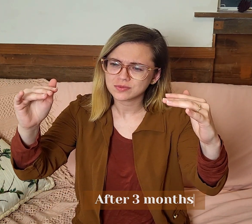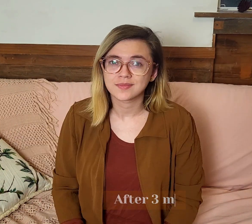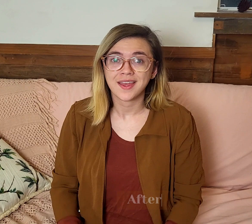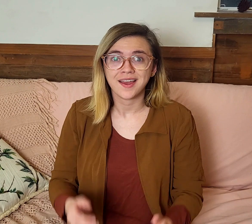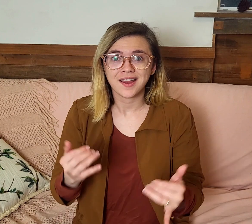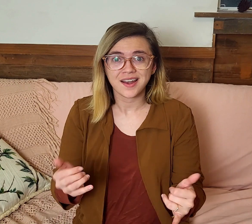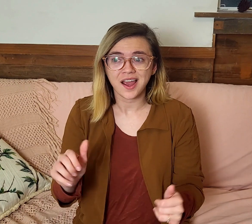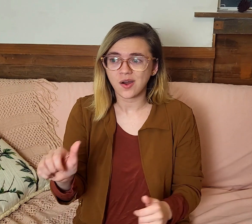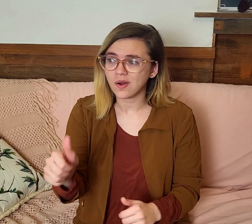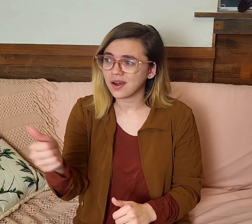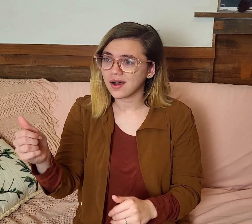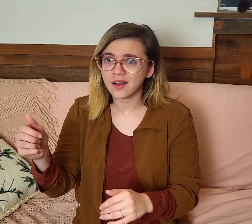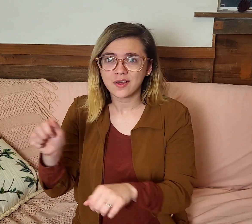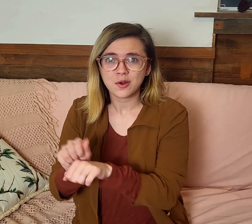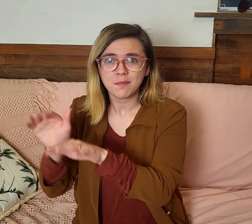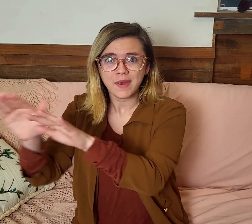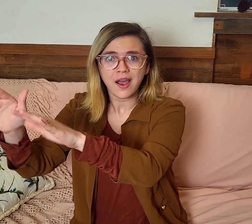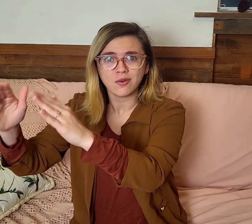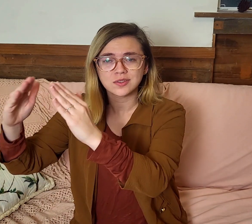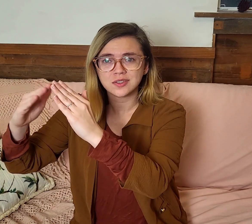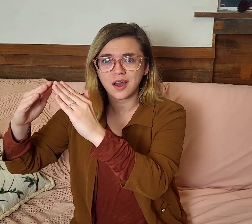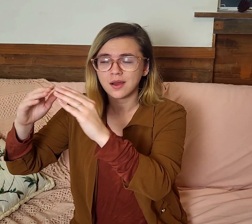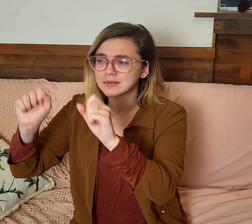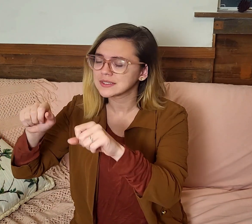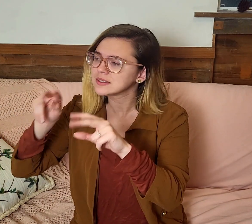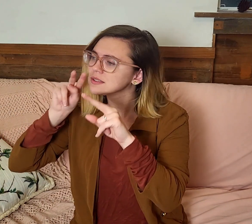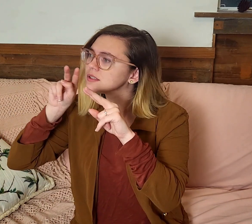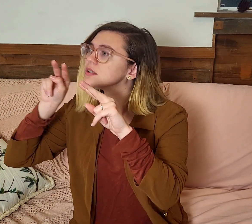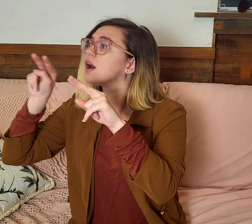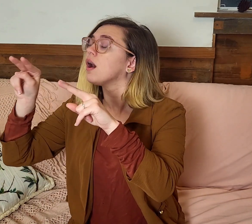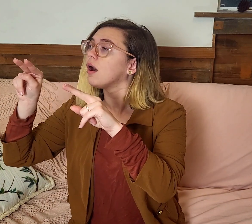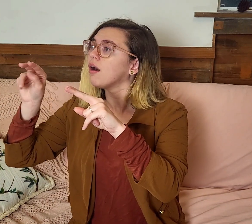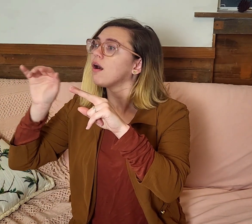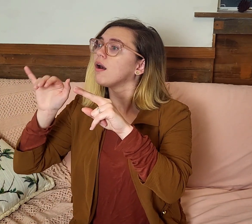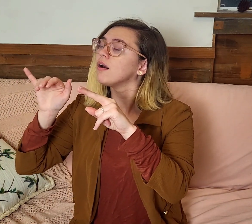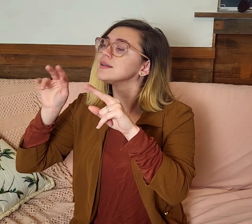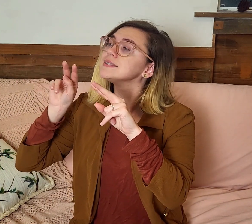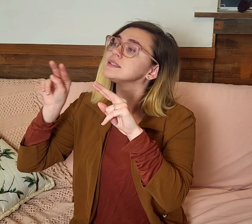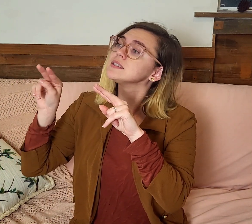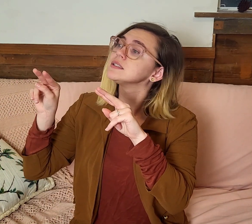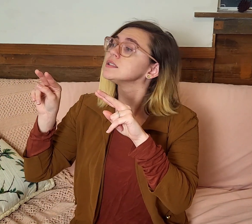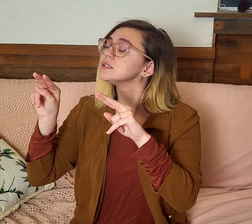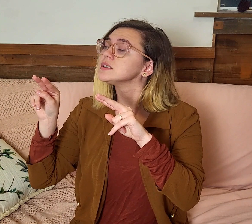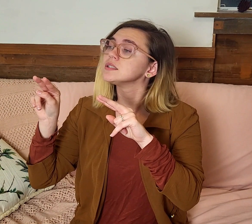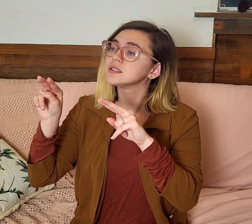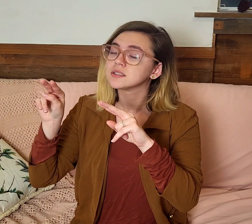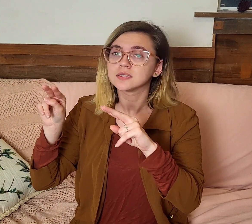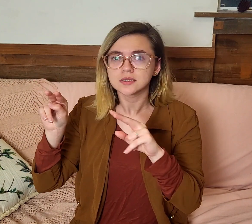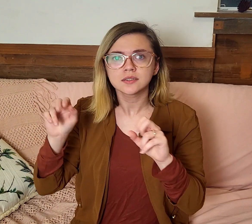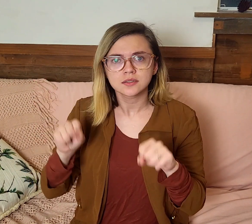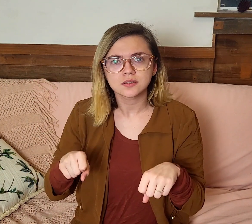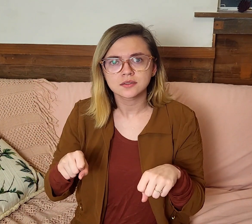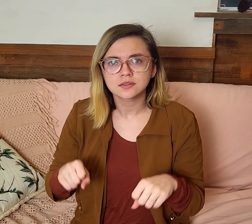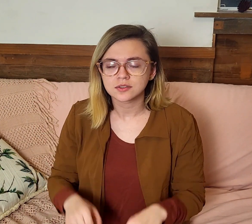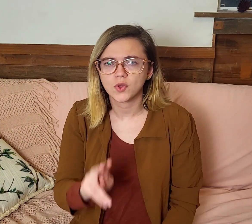other mountaintops. So now the other mountaintops were visible, and he was able to look around and see